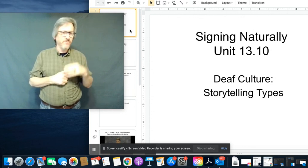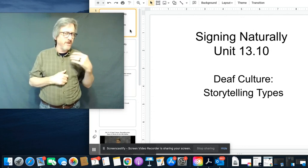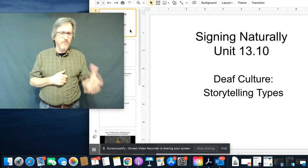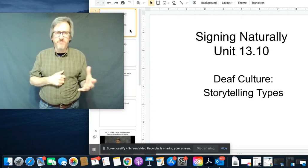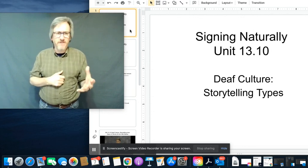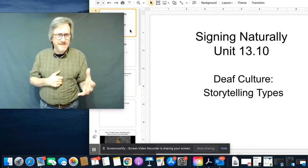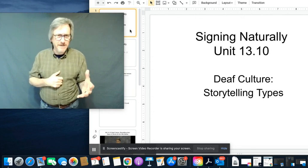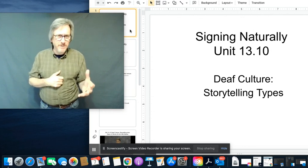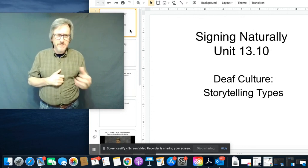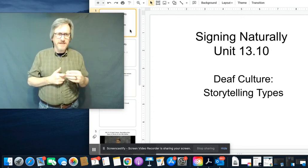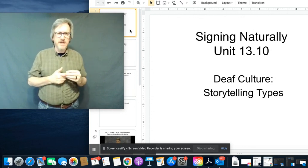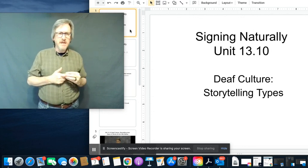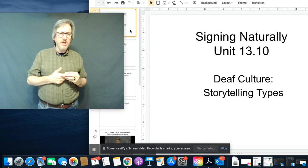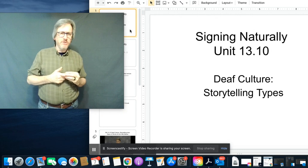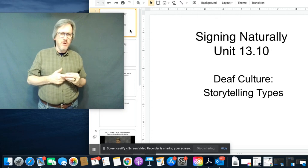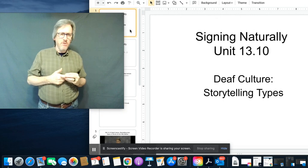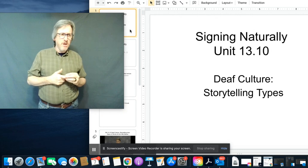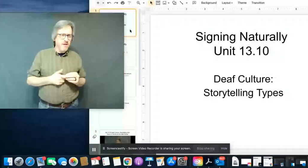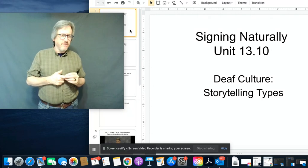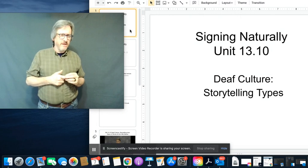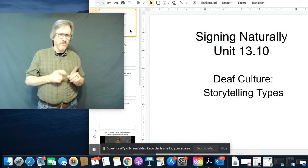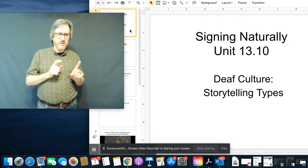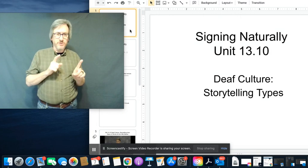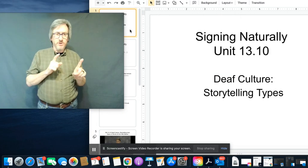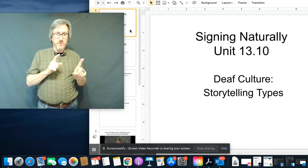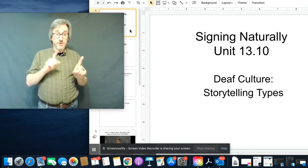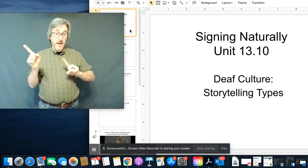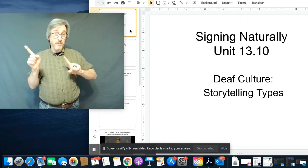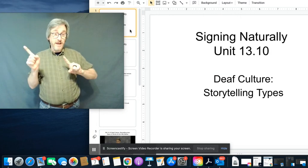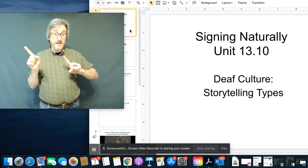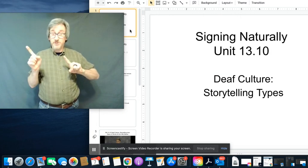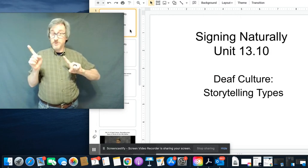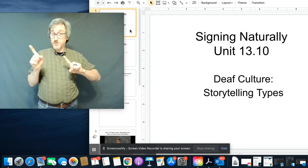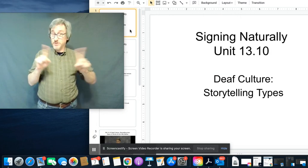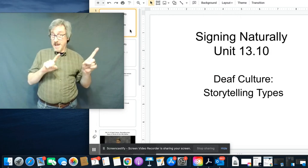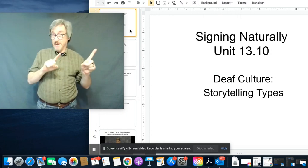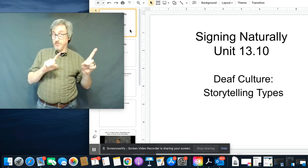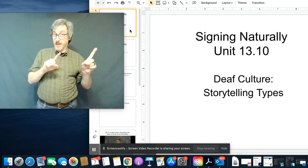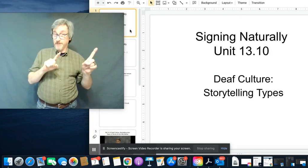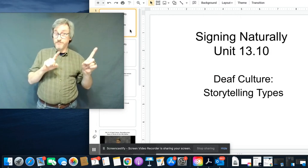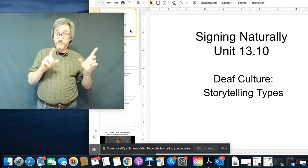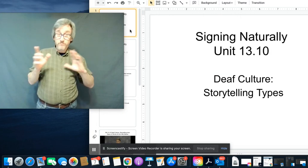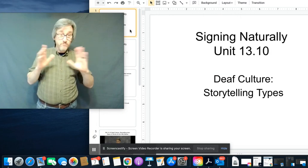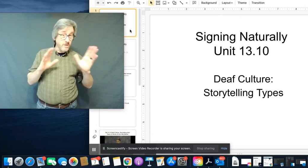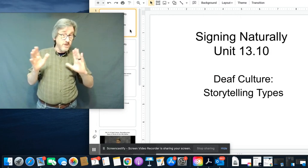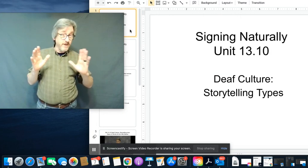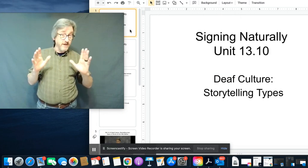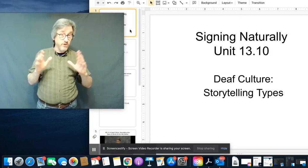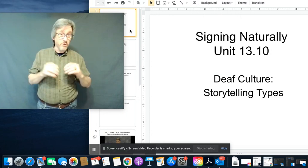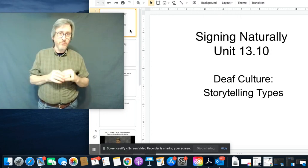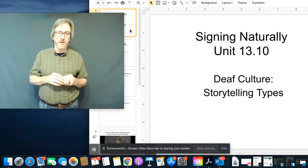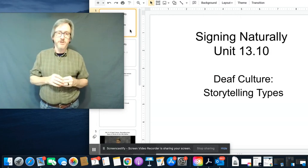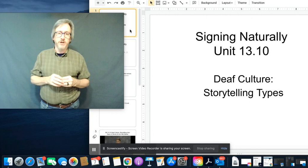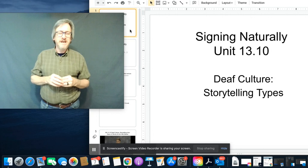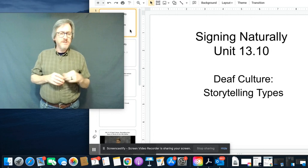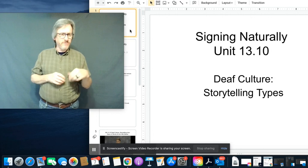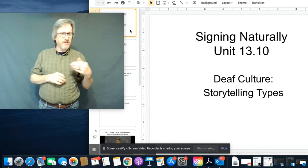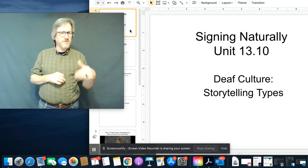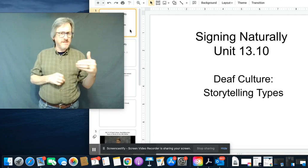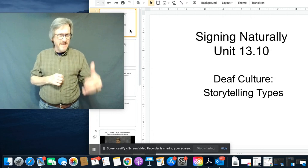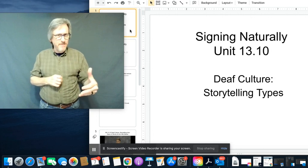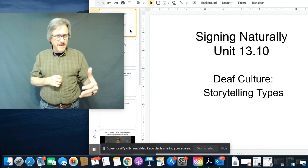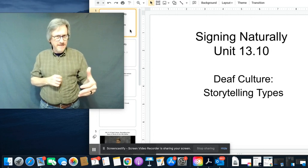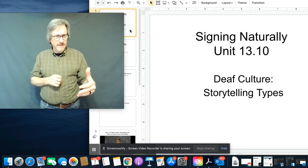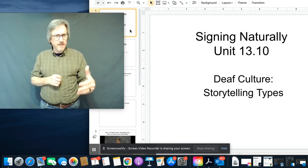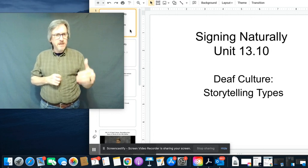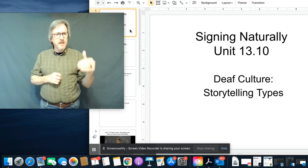If you've improvised in music, you know that there are certain notes you can play and certain notes you can't play, depending on the chord progression. So it follows the